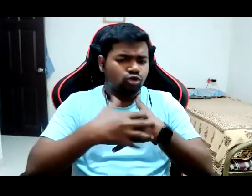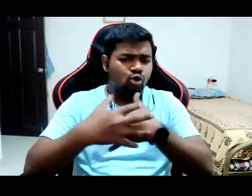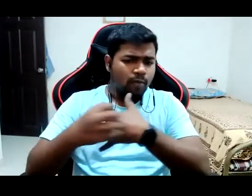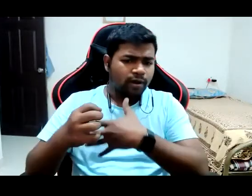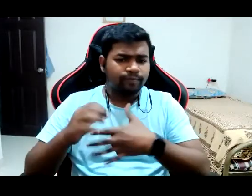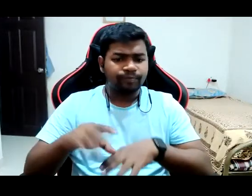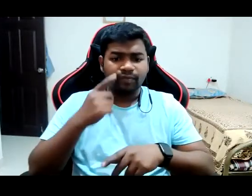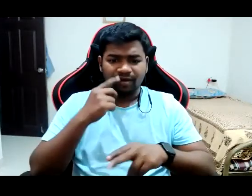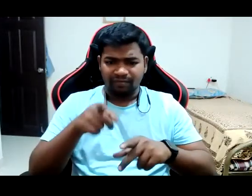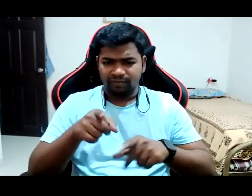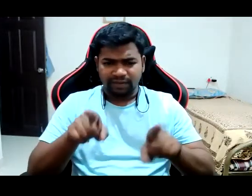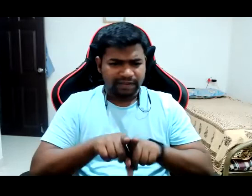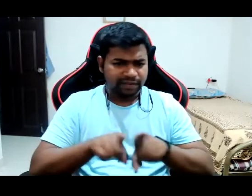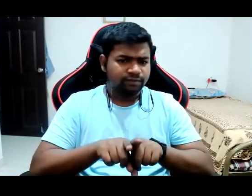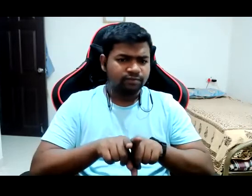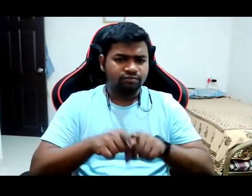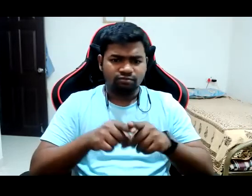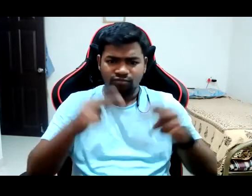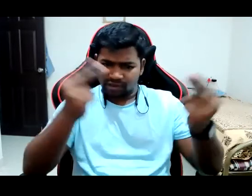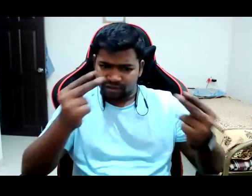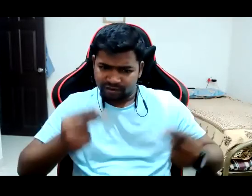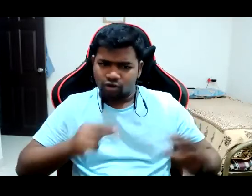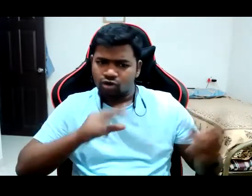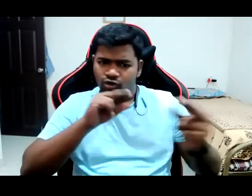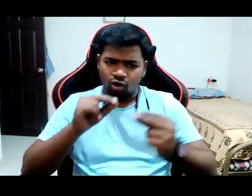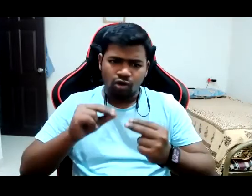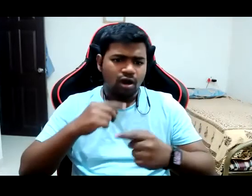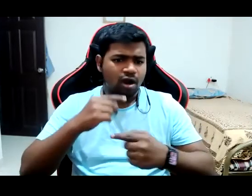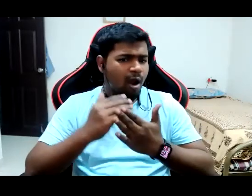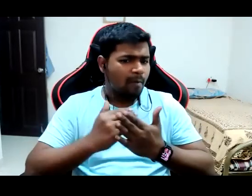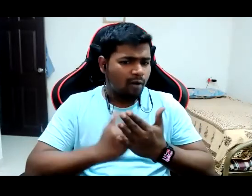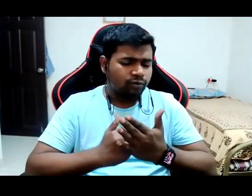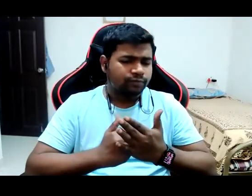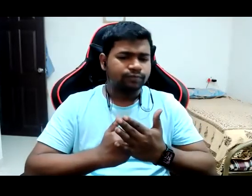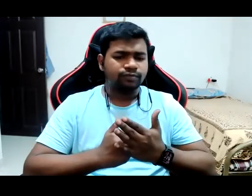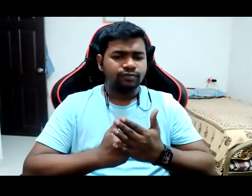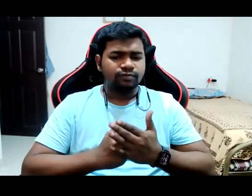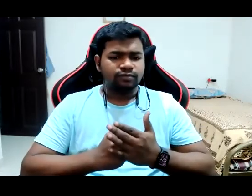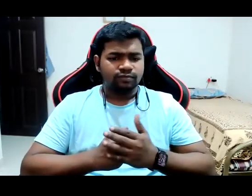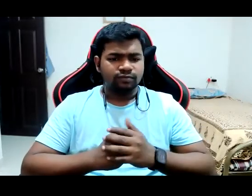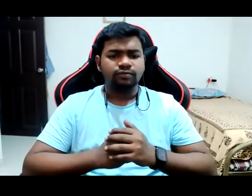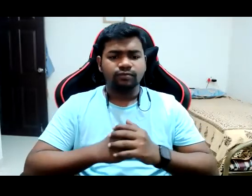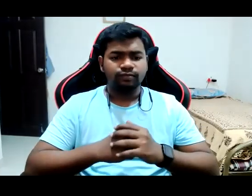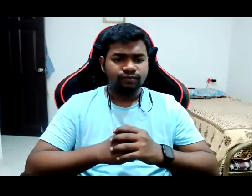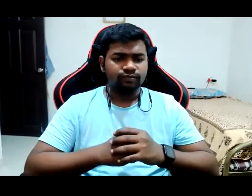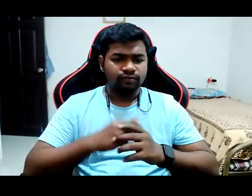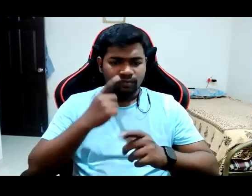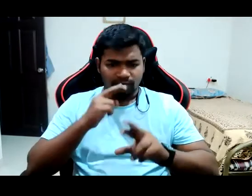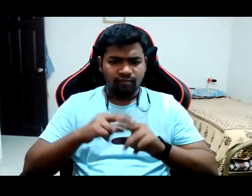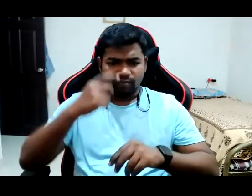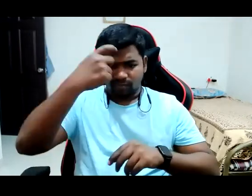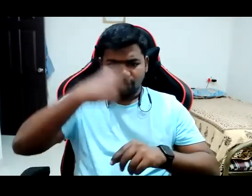way you implement it, the way you design it, the way you talk about it, the way, I mean, again, there could be, I mean, if I'm trying to build like another